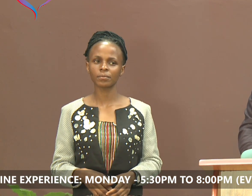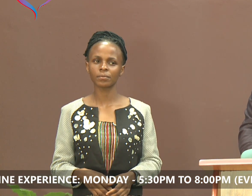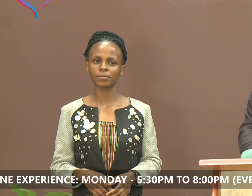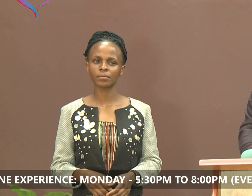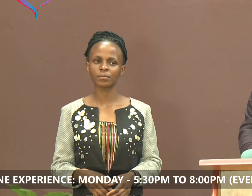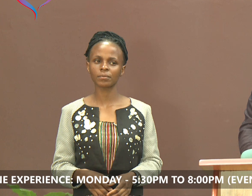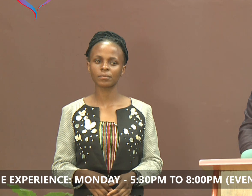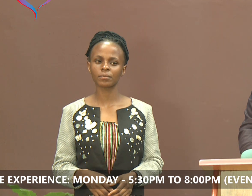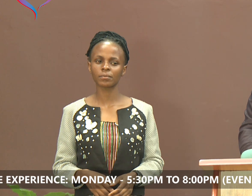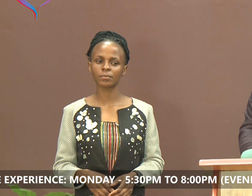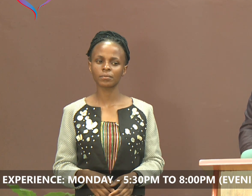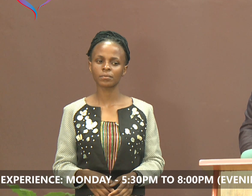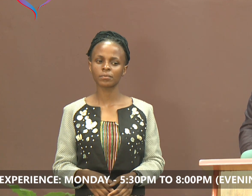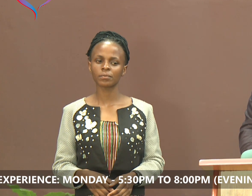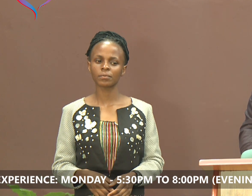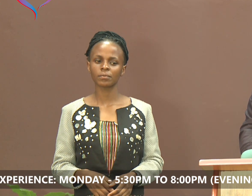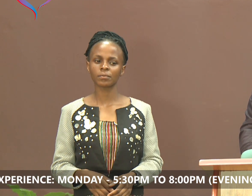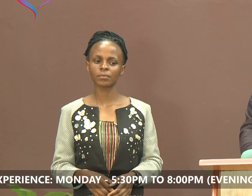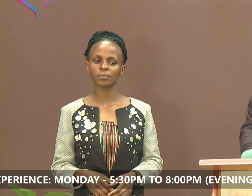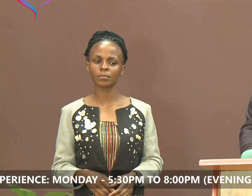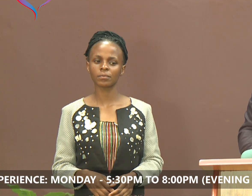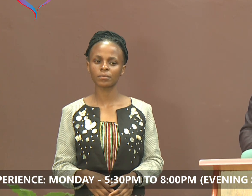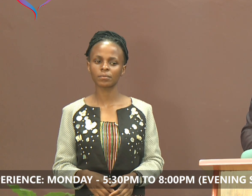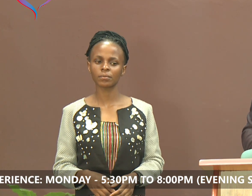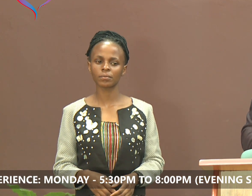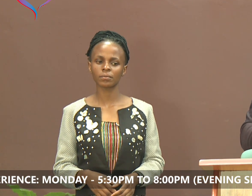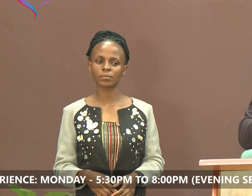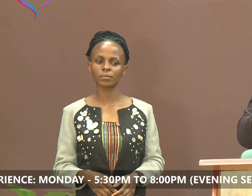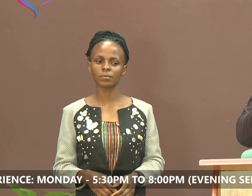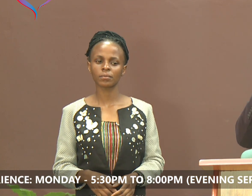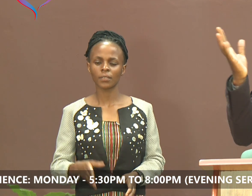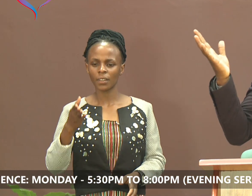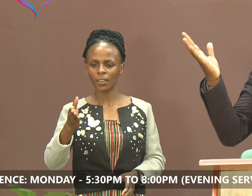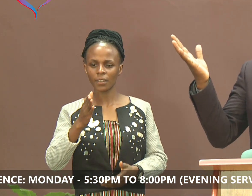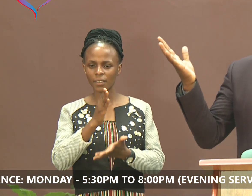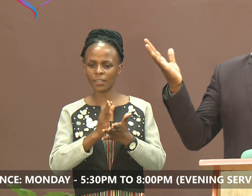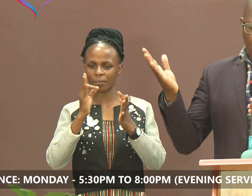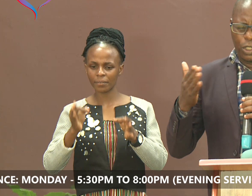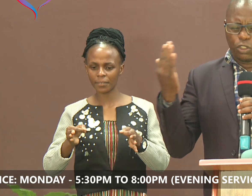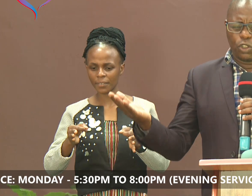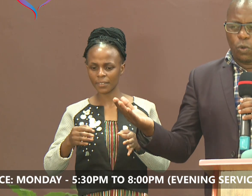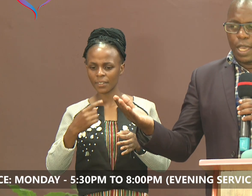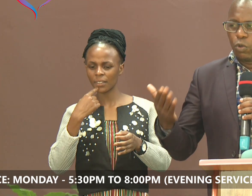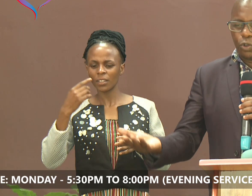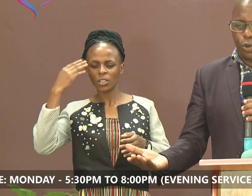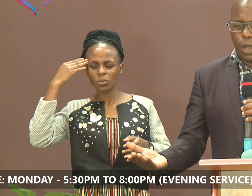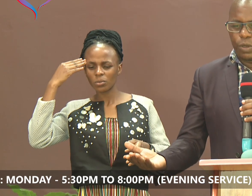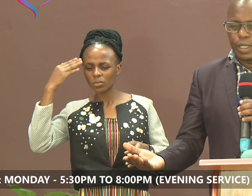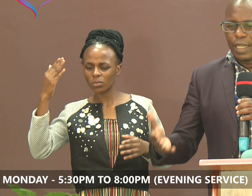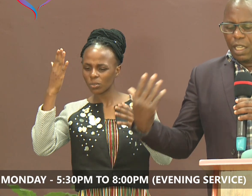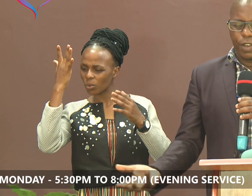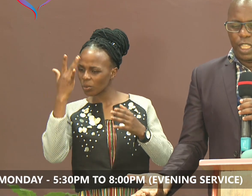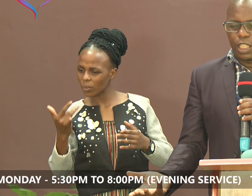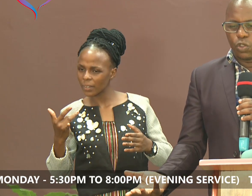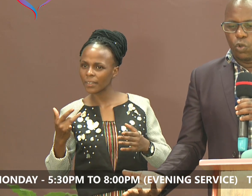an environment where those people will grow. It requires a lot of preparation. There's what we call the mysteries of life. We don't know why good